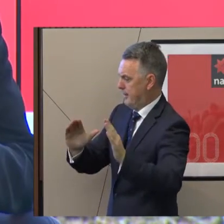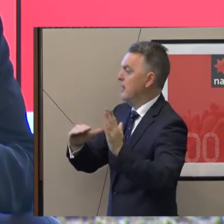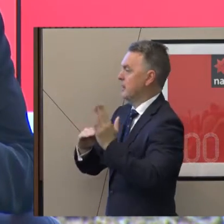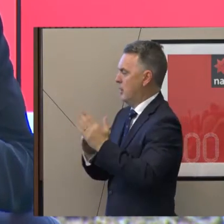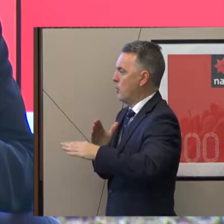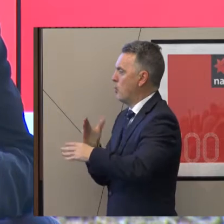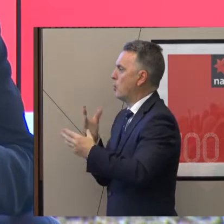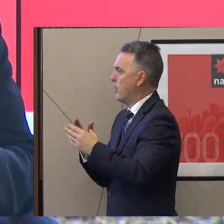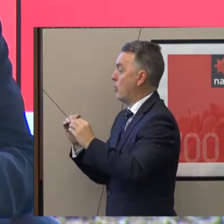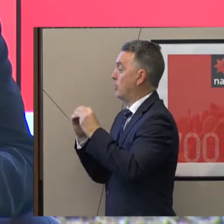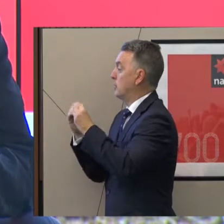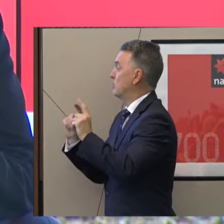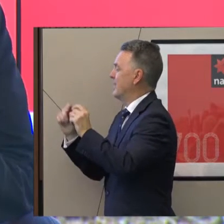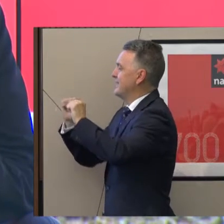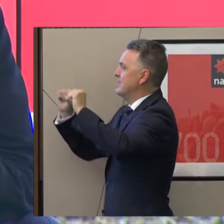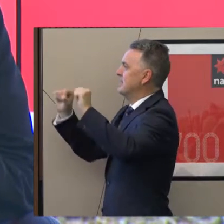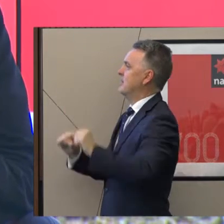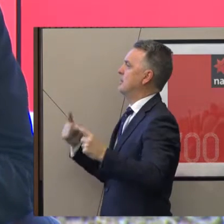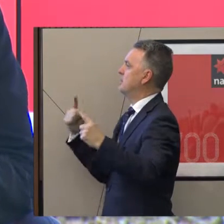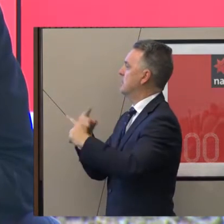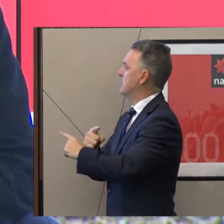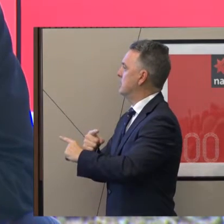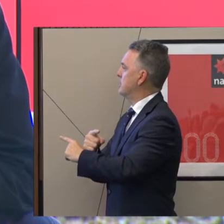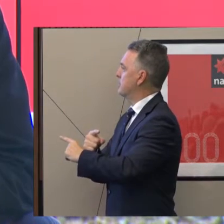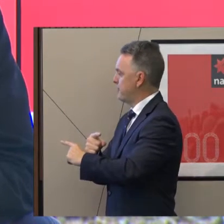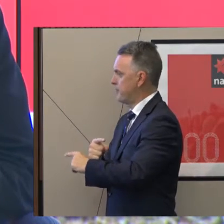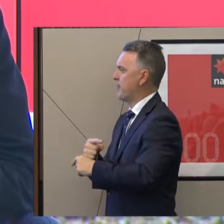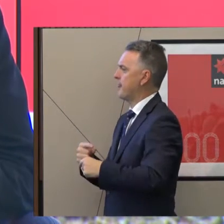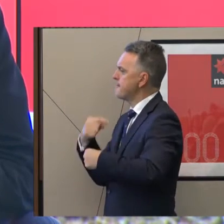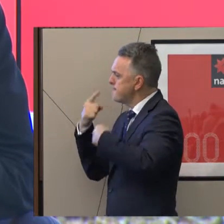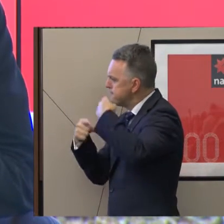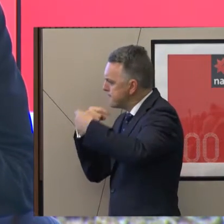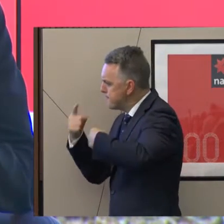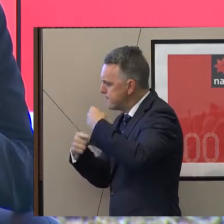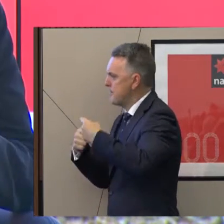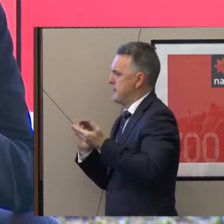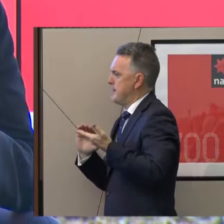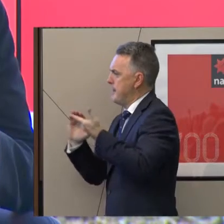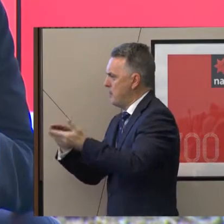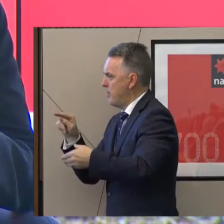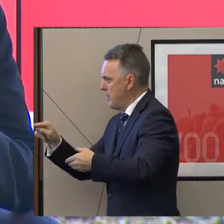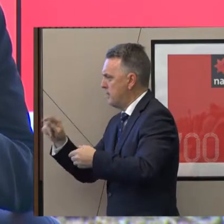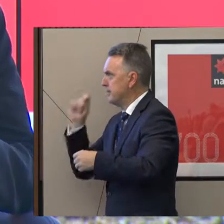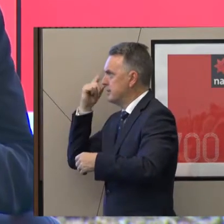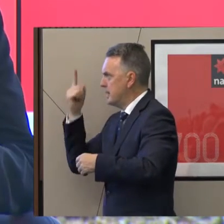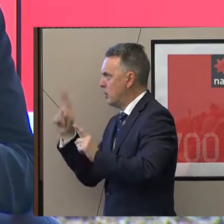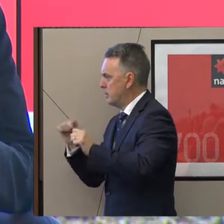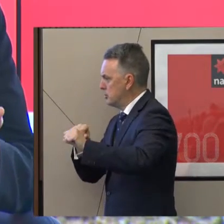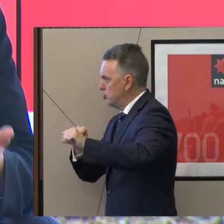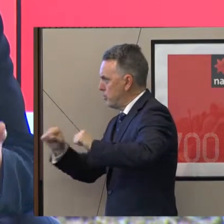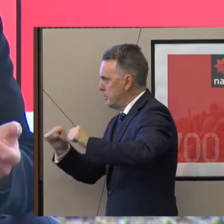organisations on systemic change and what kind of strategies do we need to put in place to actually get